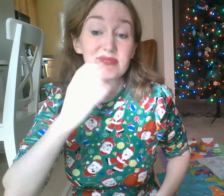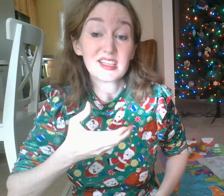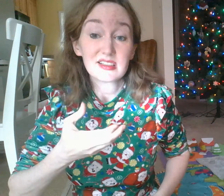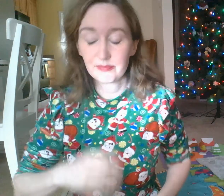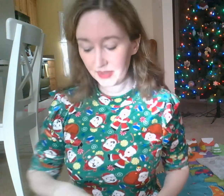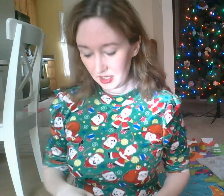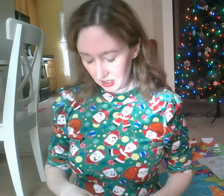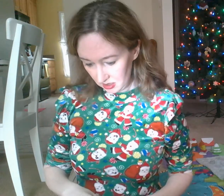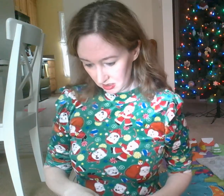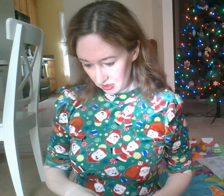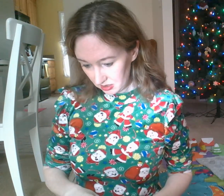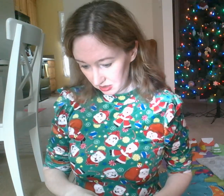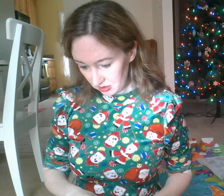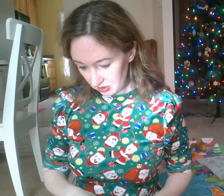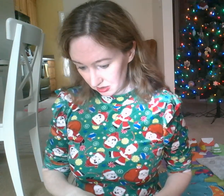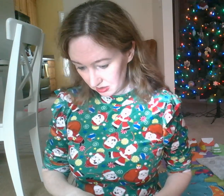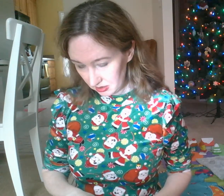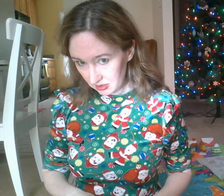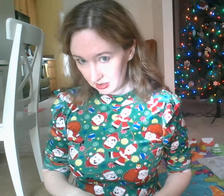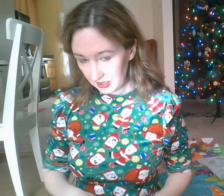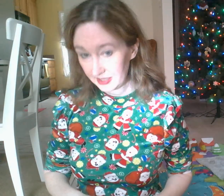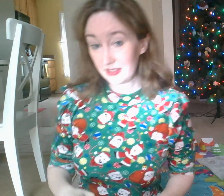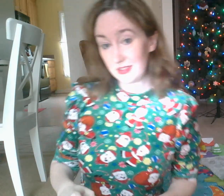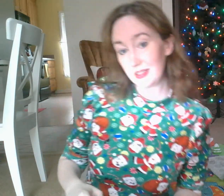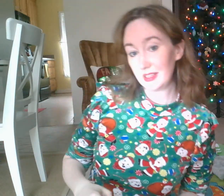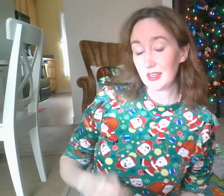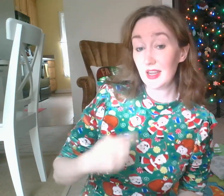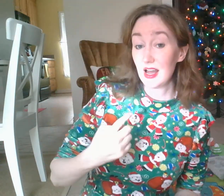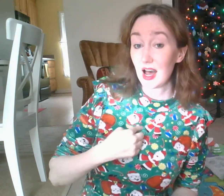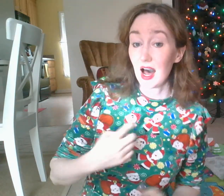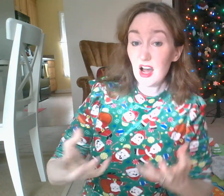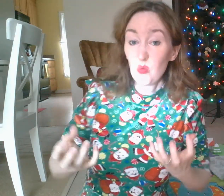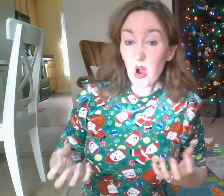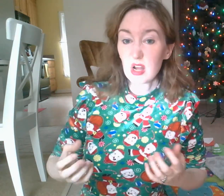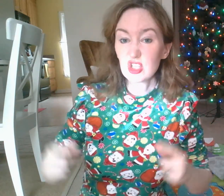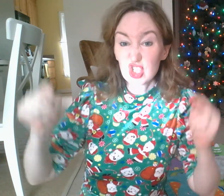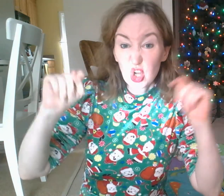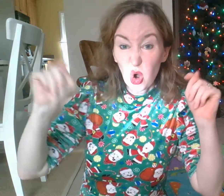Santa. And then she could say, I want